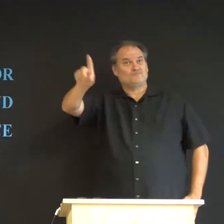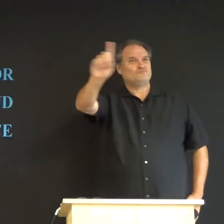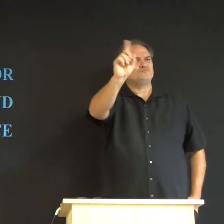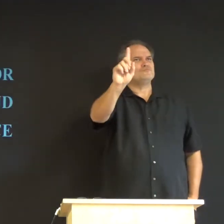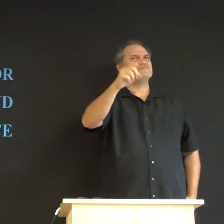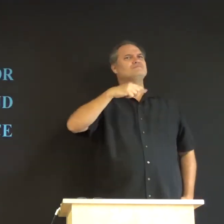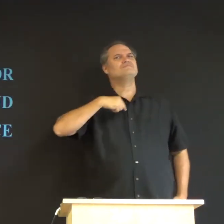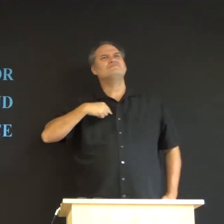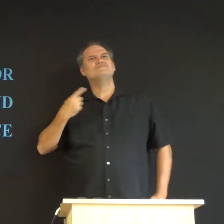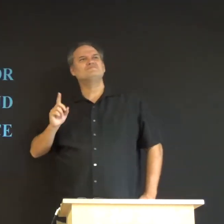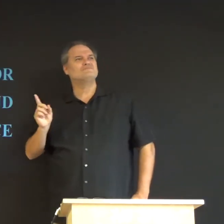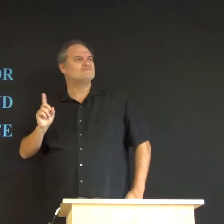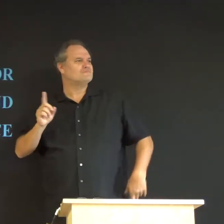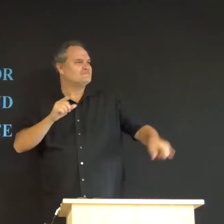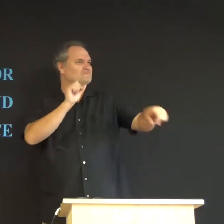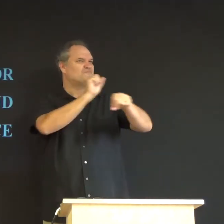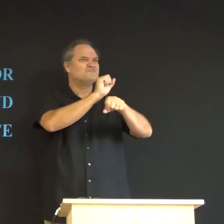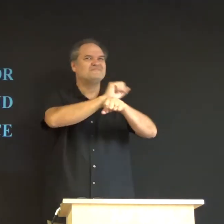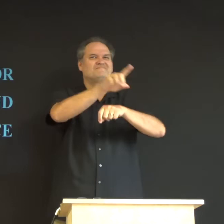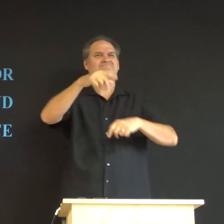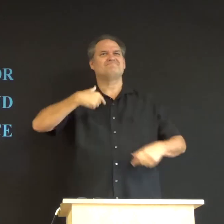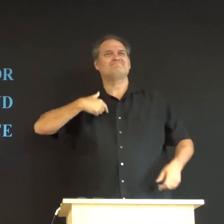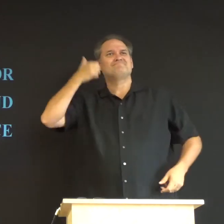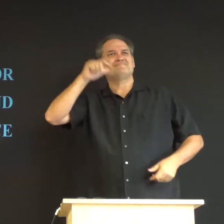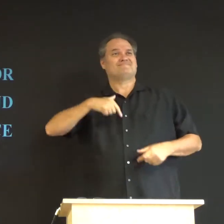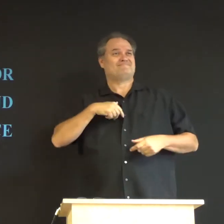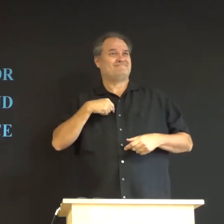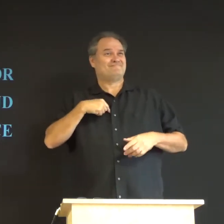Yeah, remember where you were when 9/11